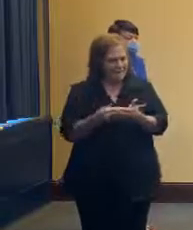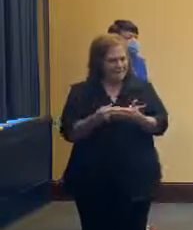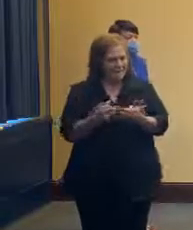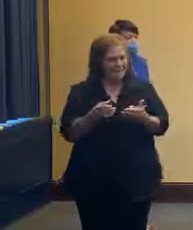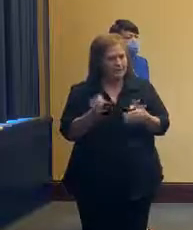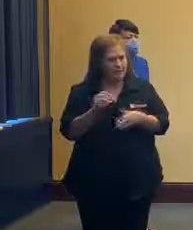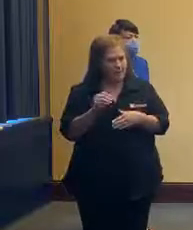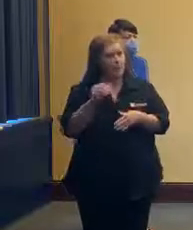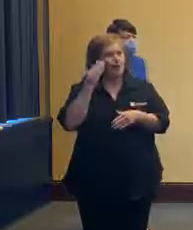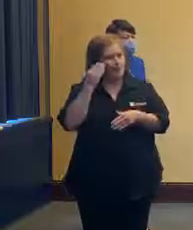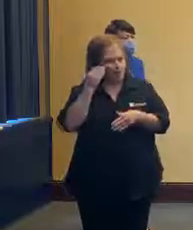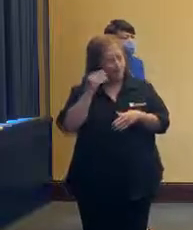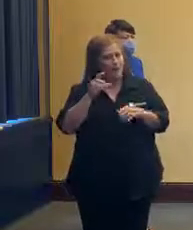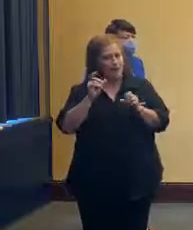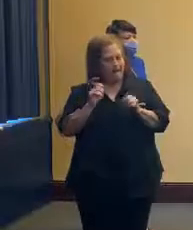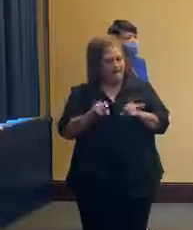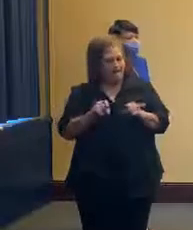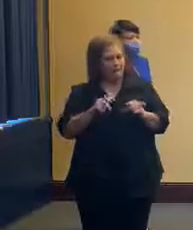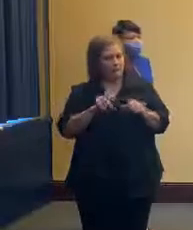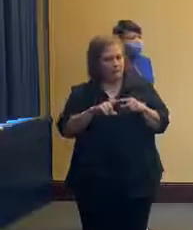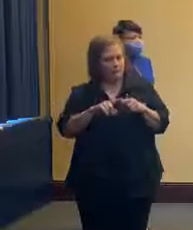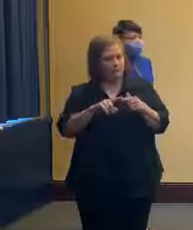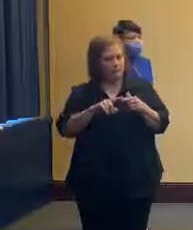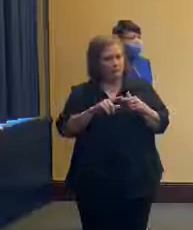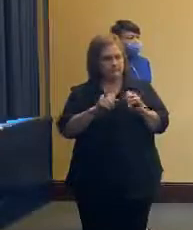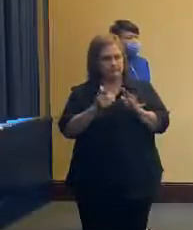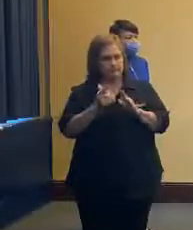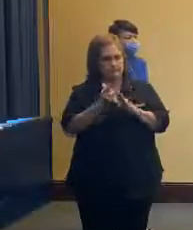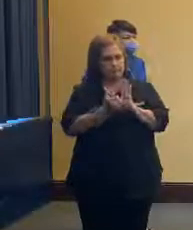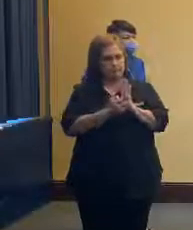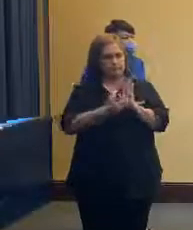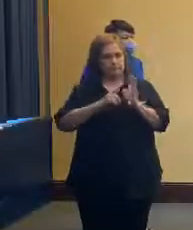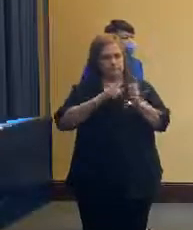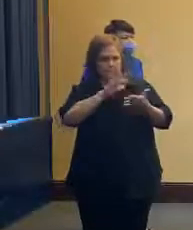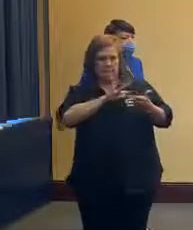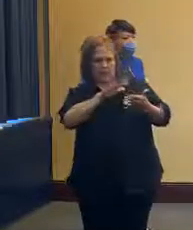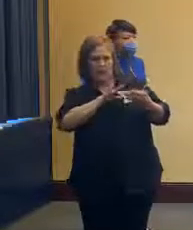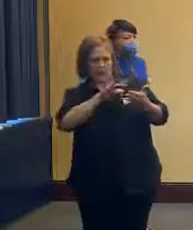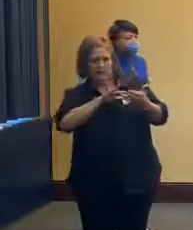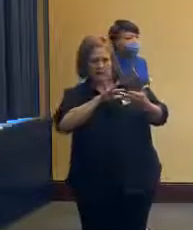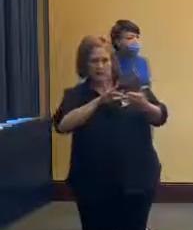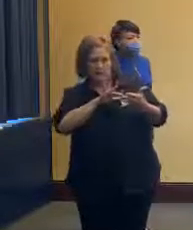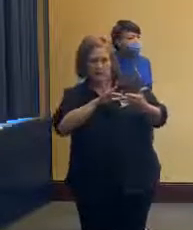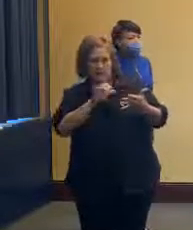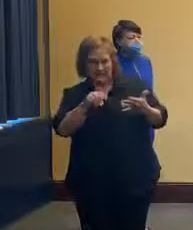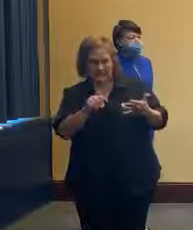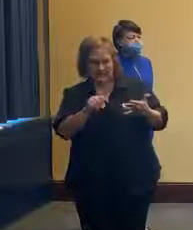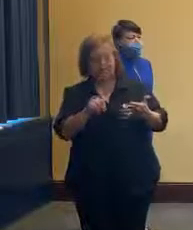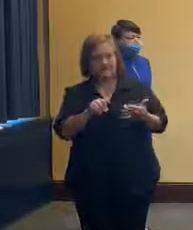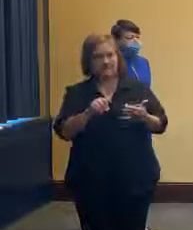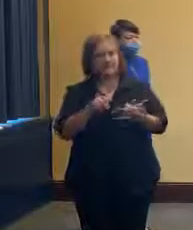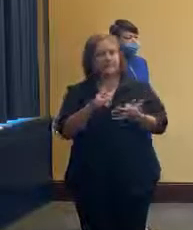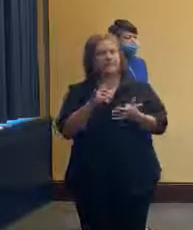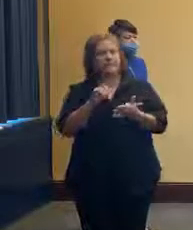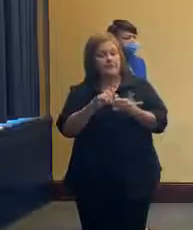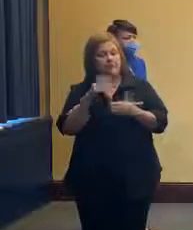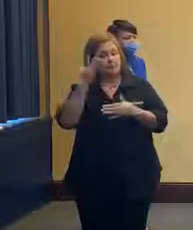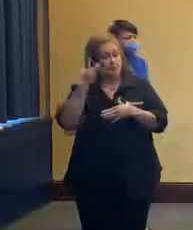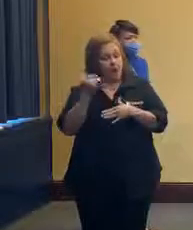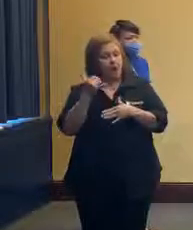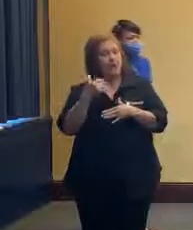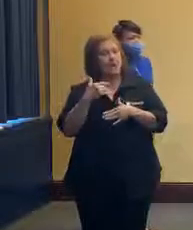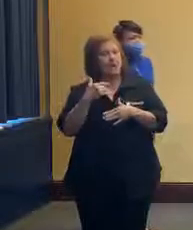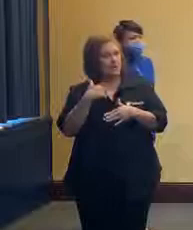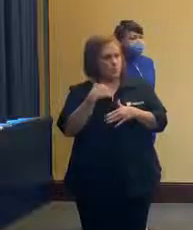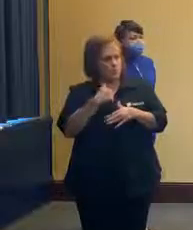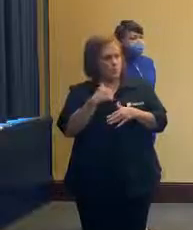analysis that has to be done on every one of those last topics, so those aren't necessarily the low-hanging fruit, and that is why you spend your time